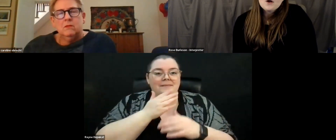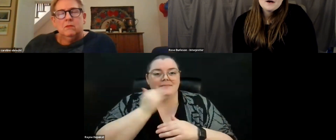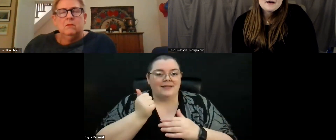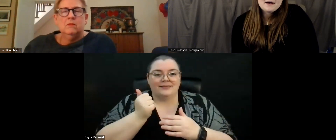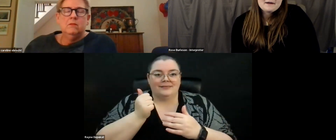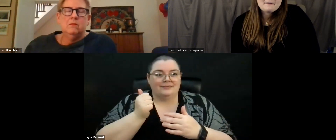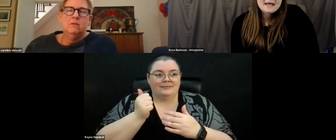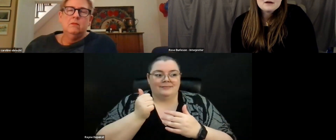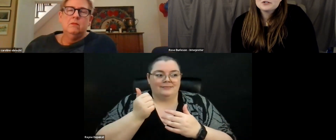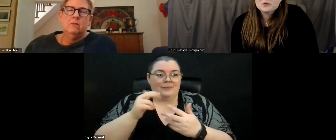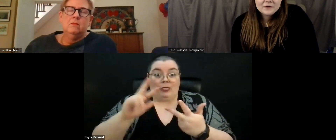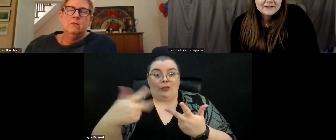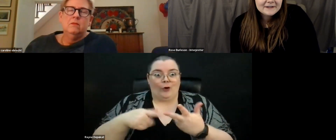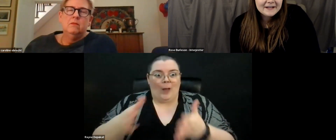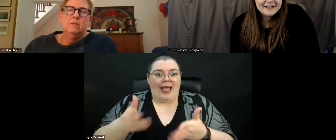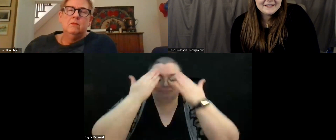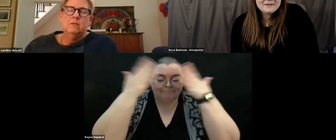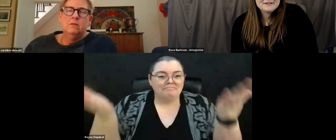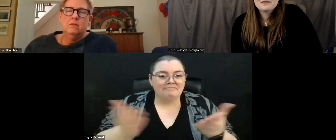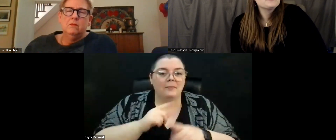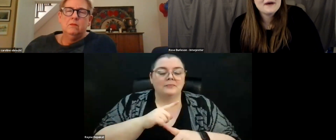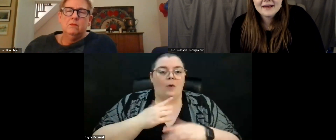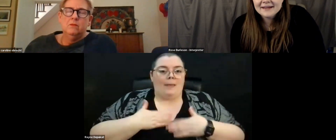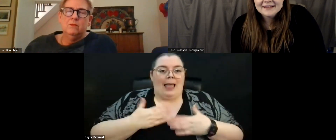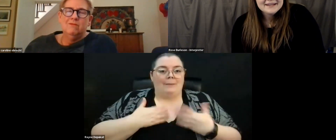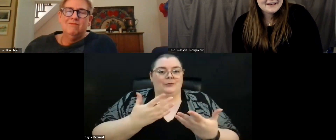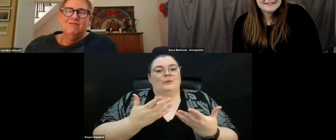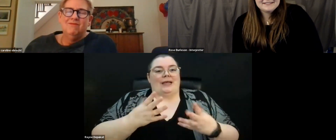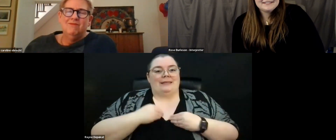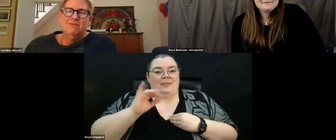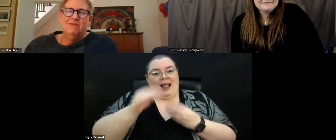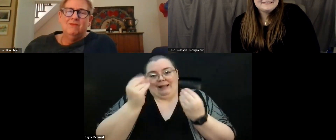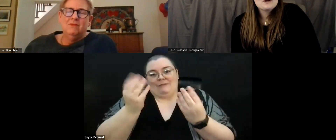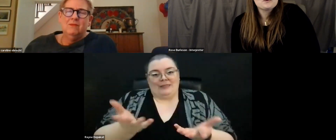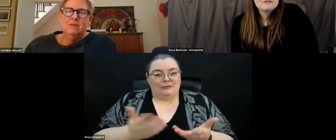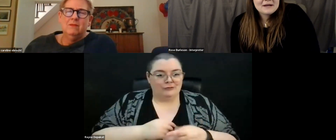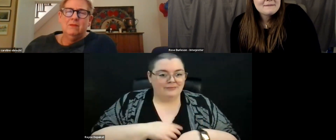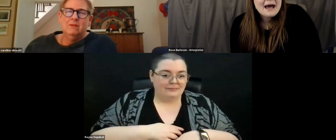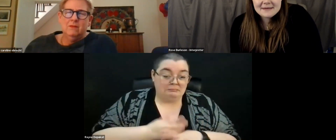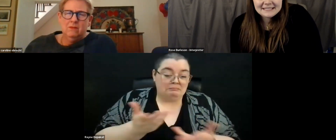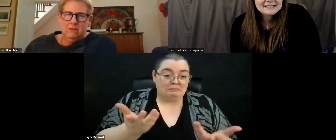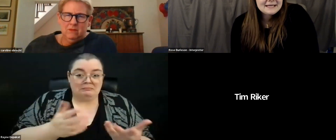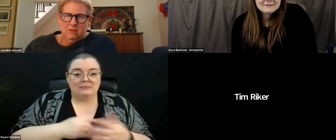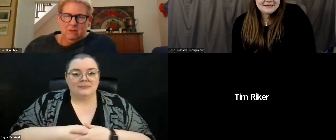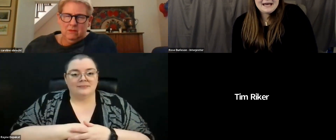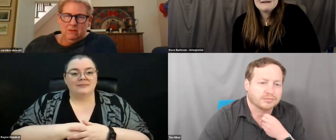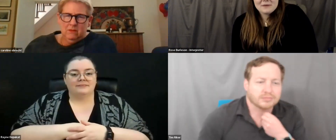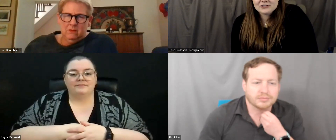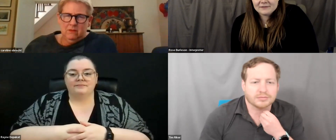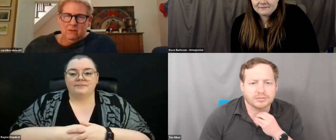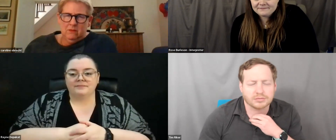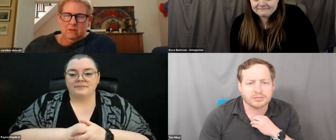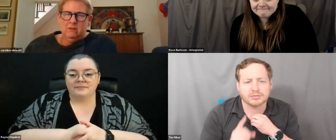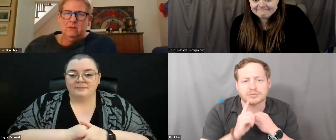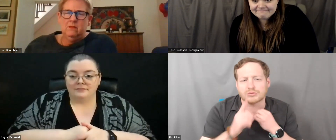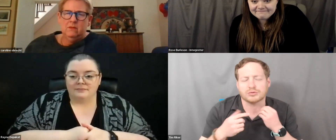there. I'm not sure if there's a third way to get a hold of them, but I'm happy to accept that